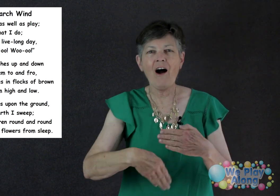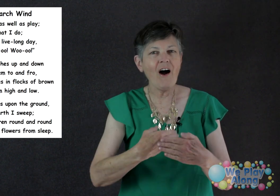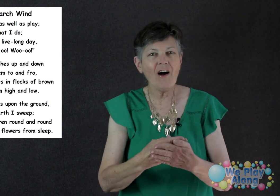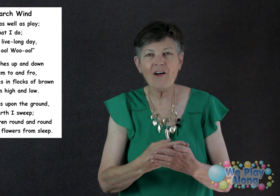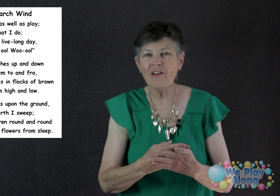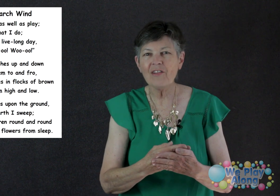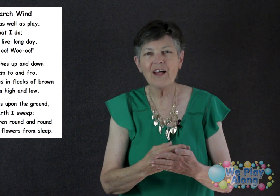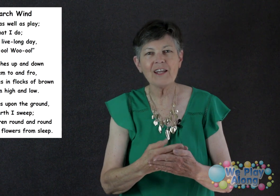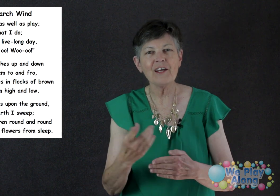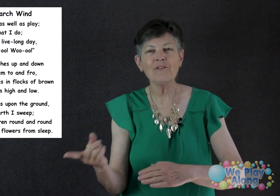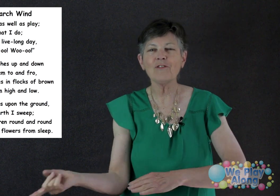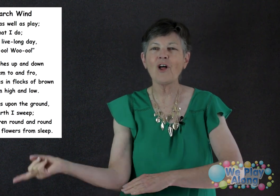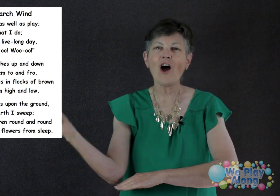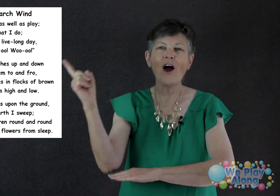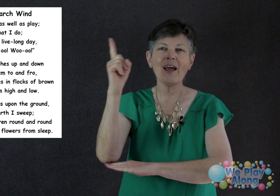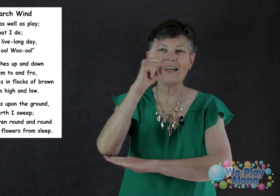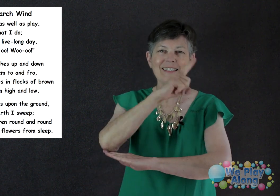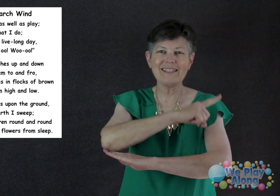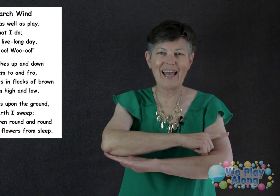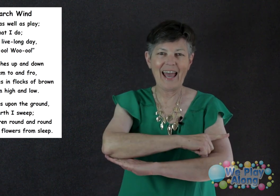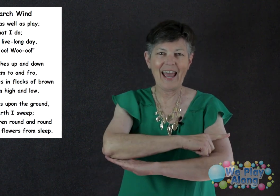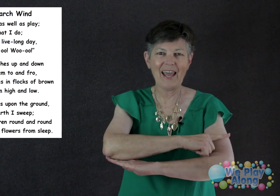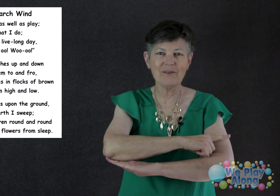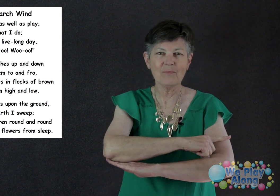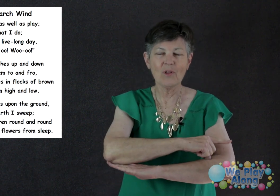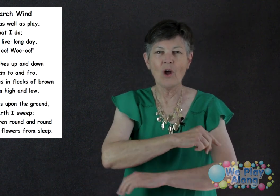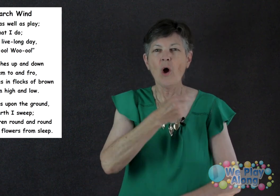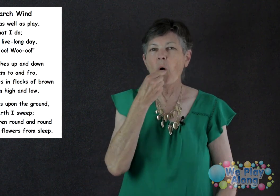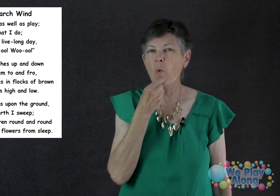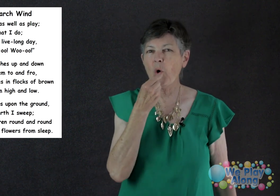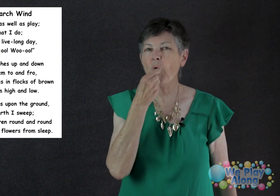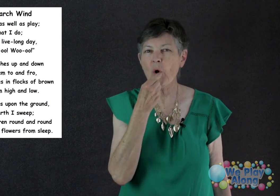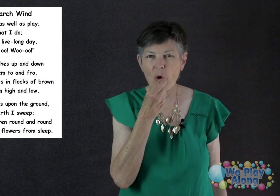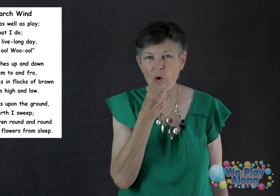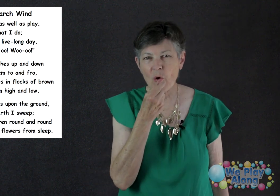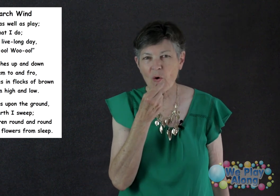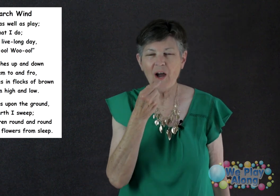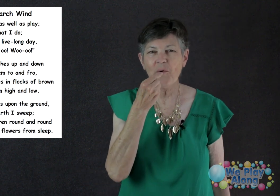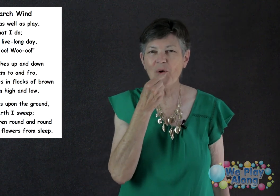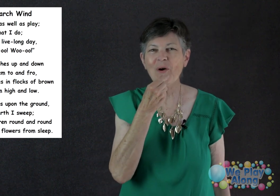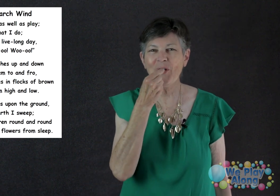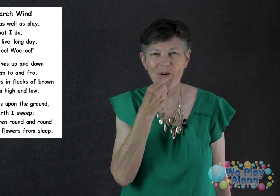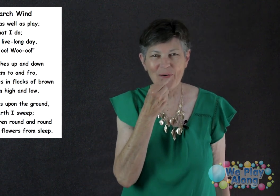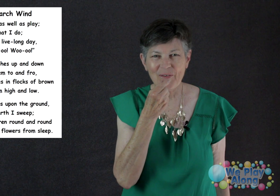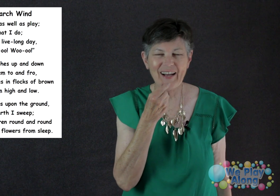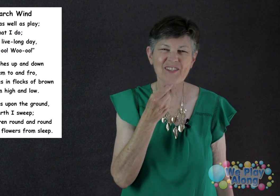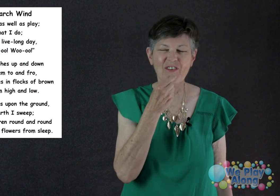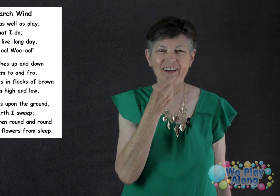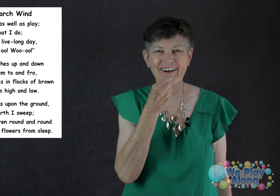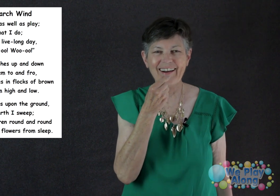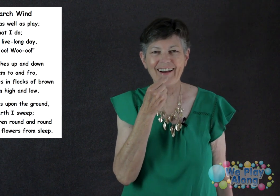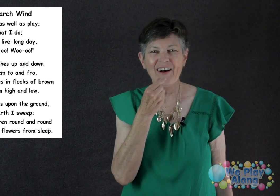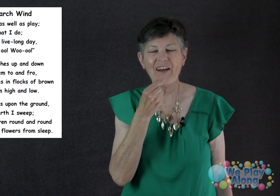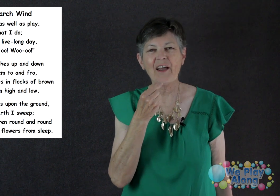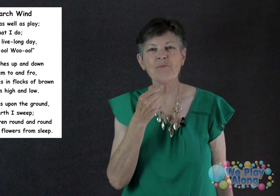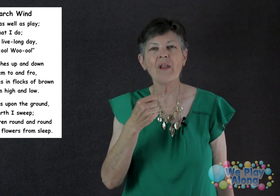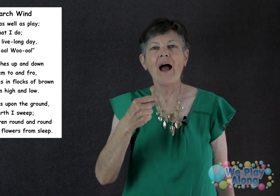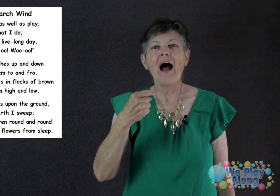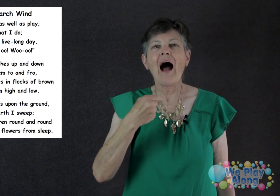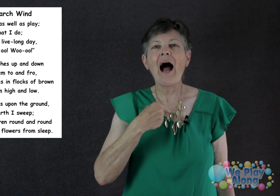all the livelong day. Woohoo, woohoo. That's fun, huh? Okay.